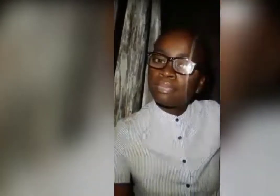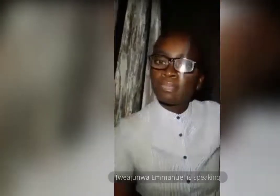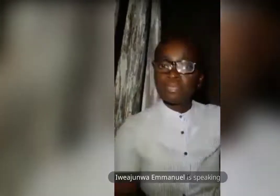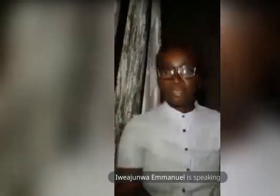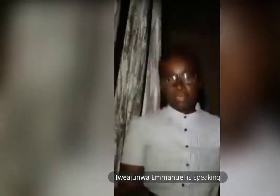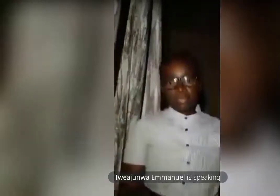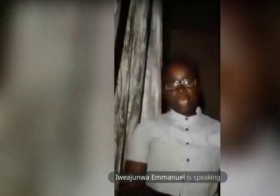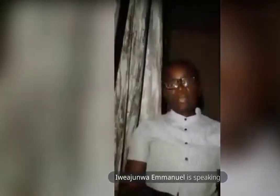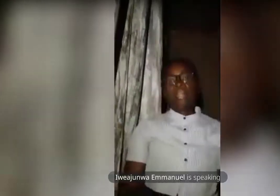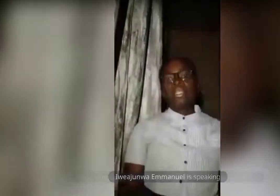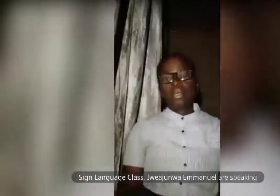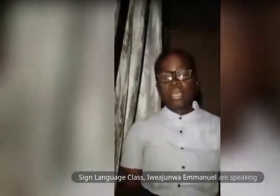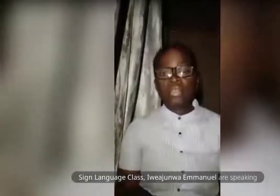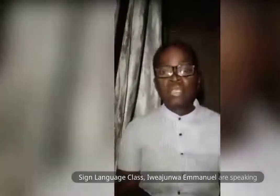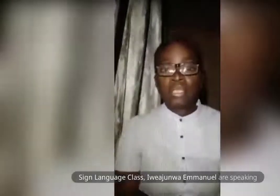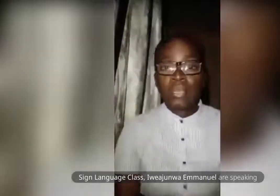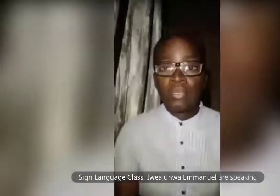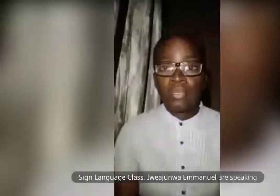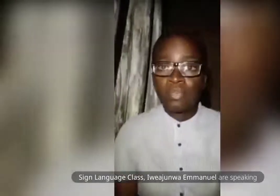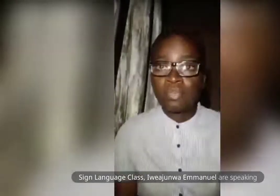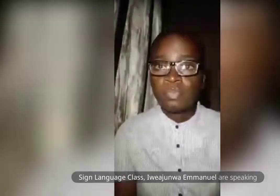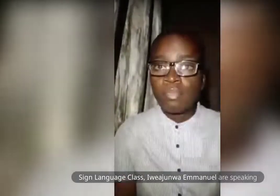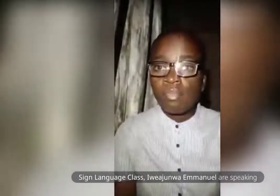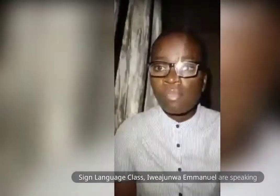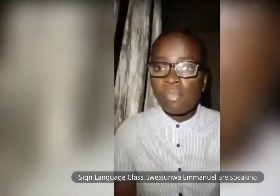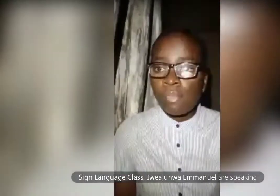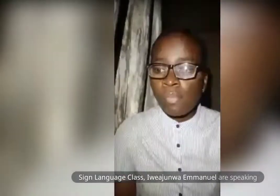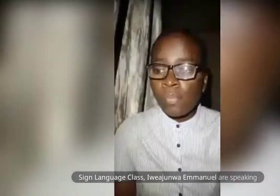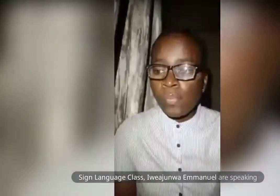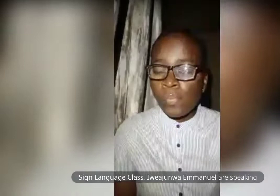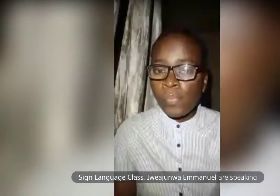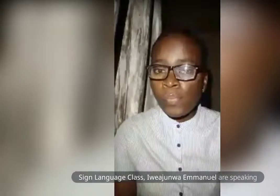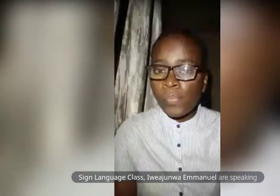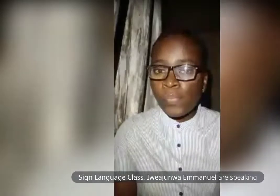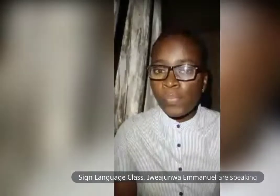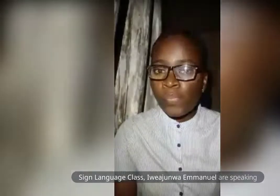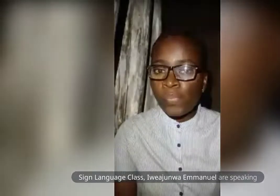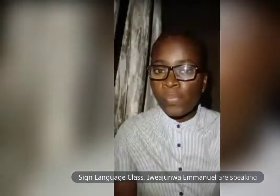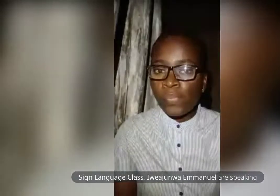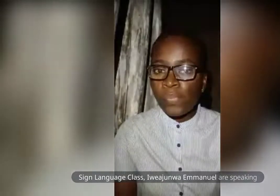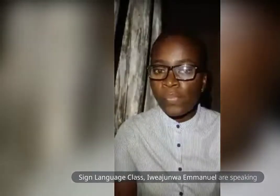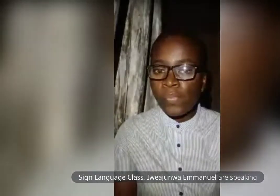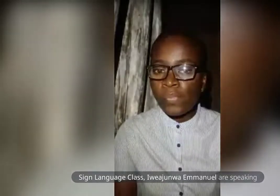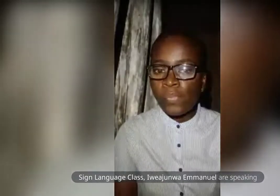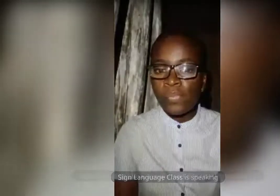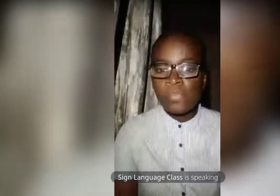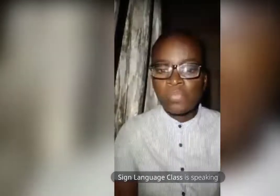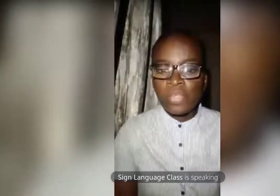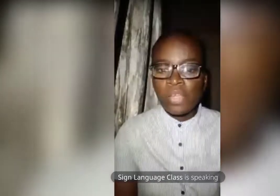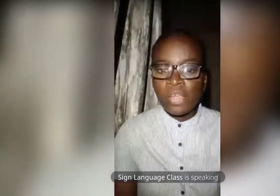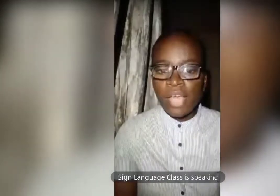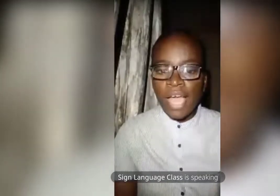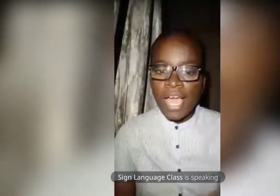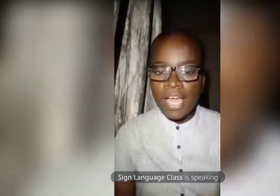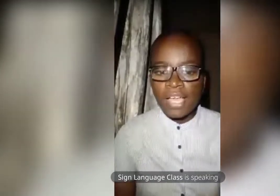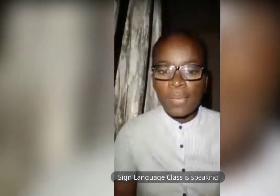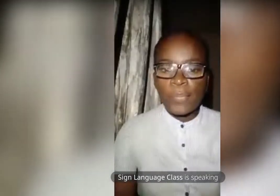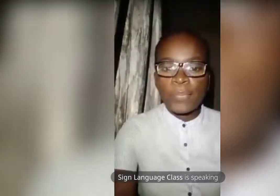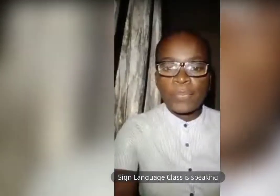Send the message. How Some about people now? are. Can Just you drop see the me? message. So can you turn off your video and turn it on again? Just Focus. turn off your video, turn it on again.